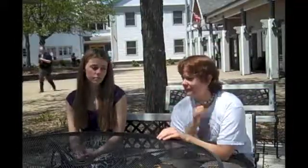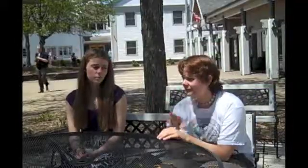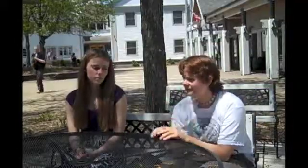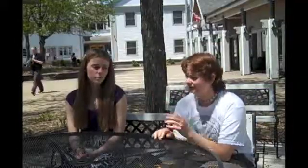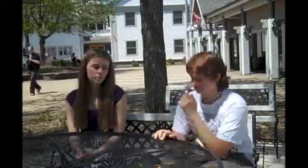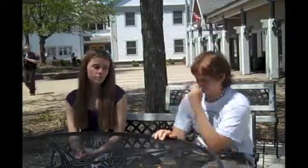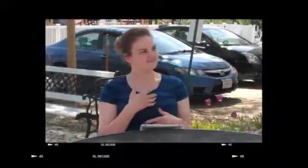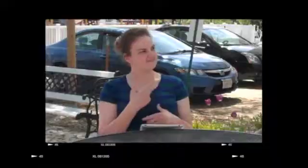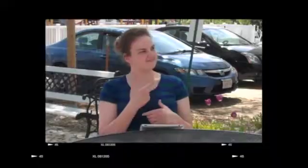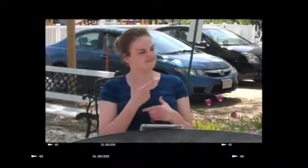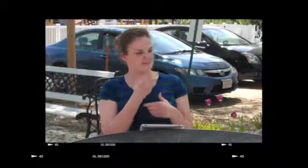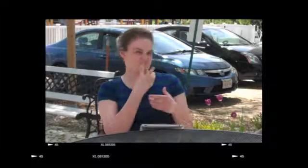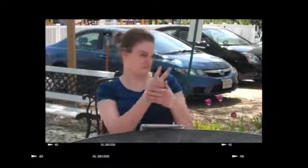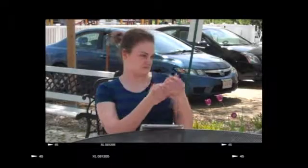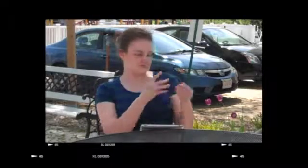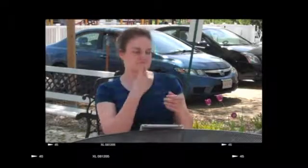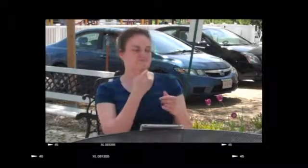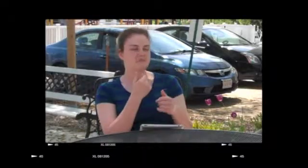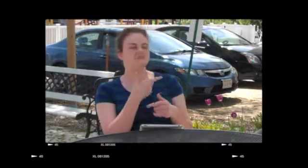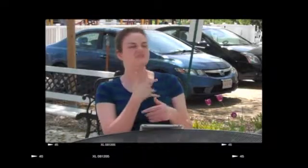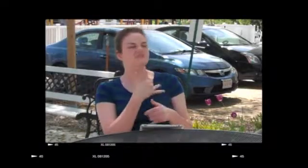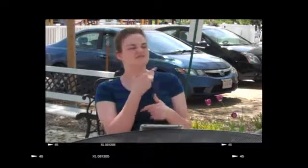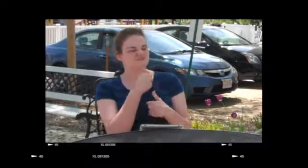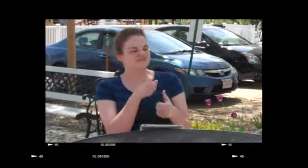and the happiness of the deaf people that we met there.